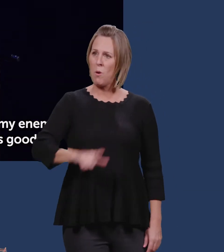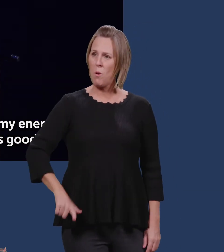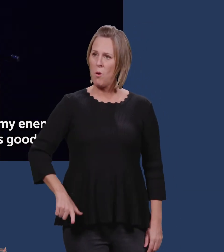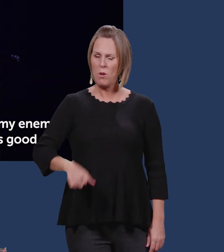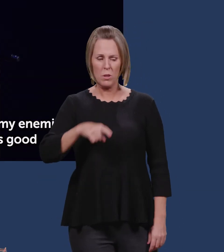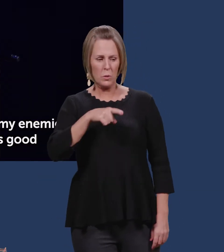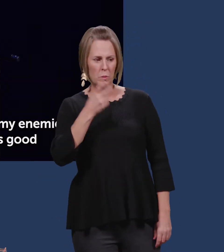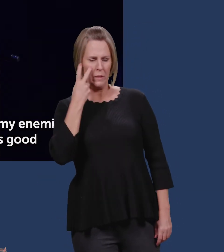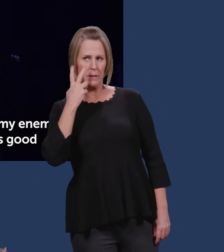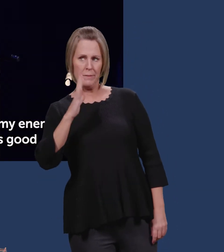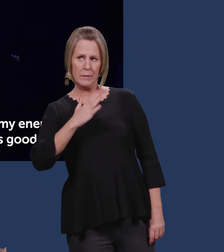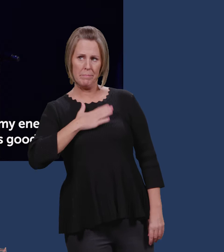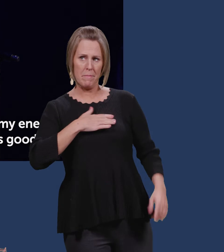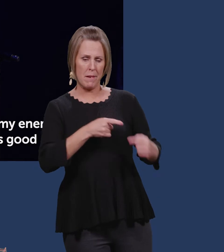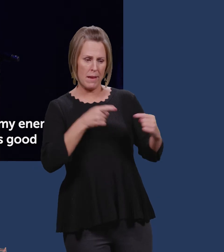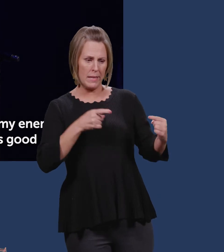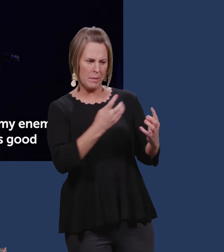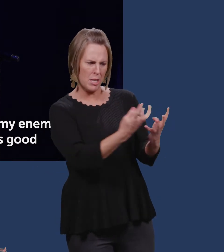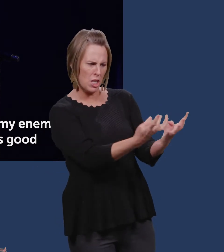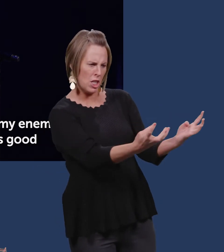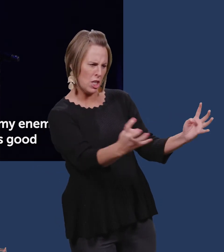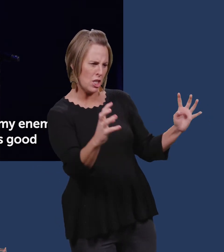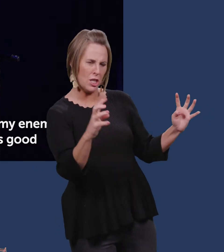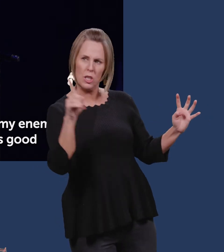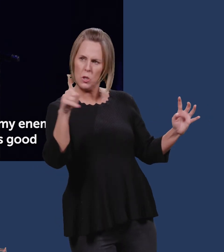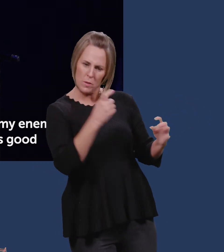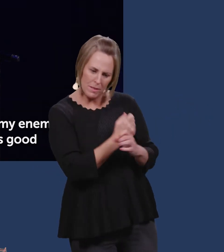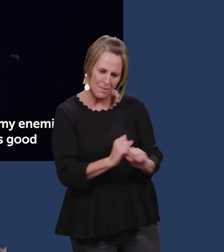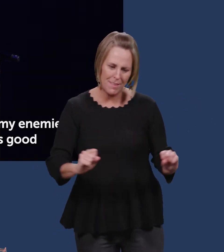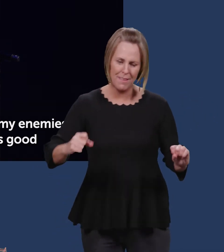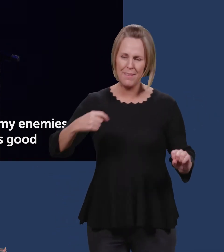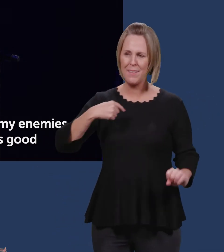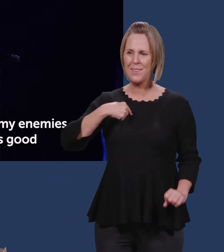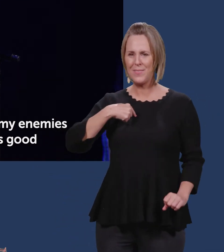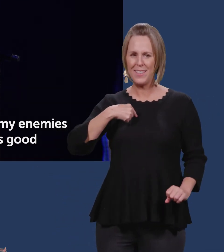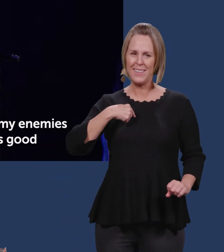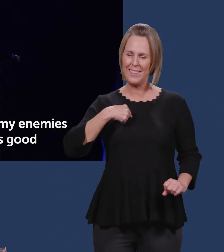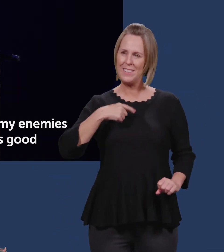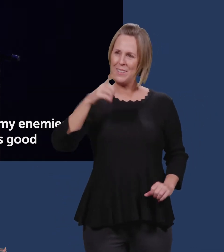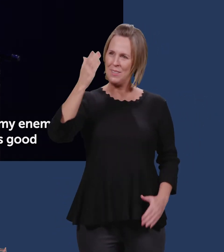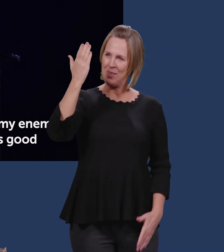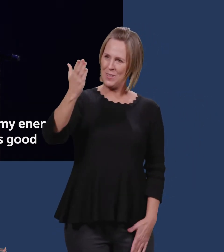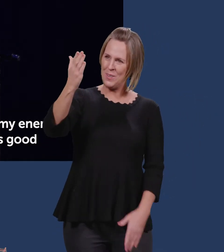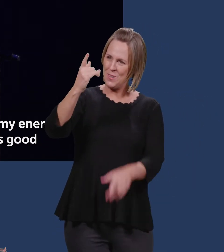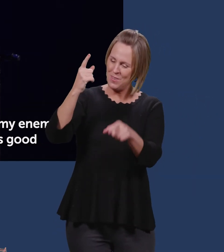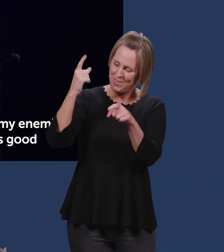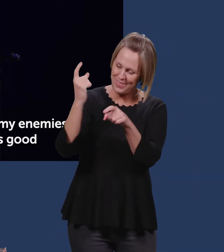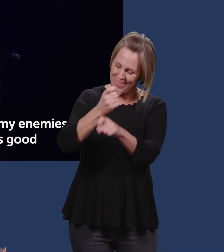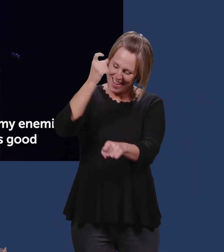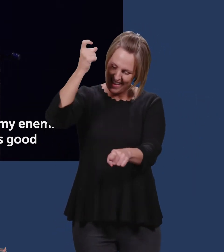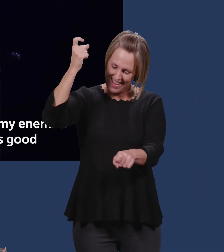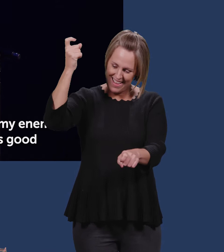You saved me from my enemies, your victory is good.